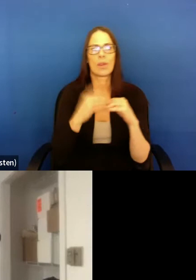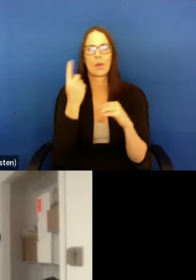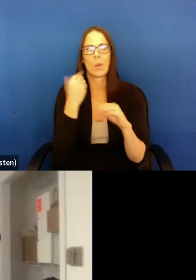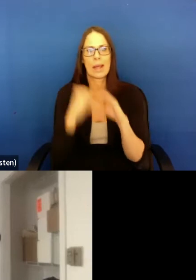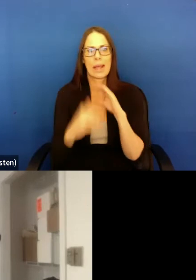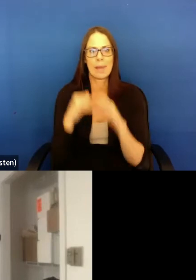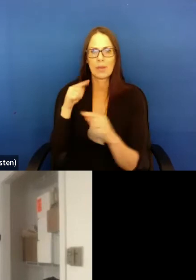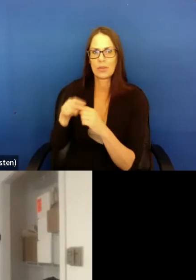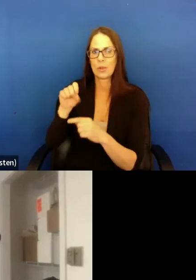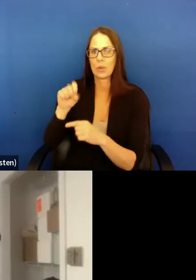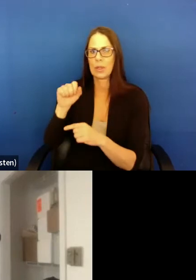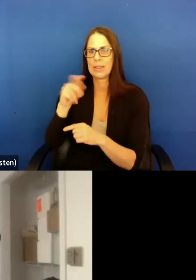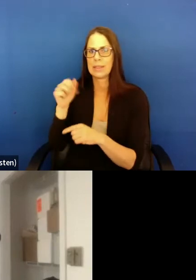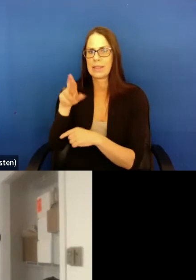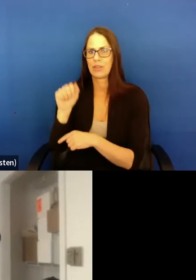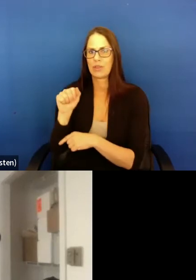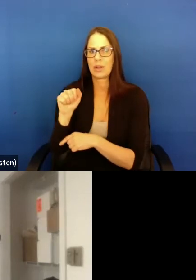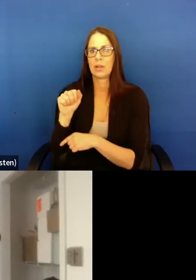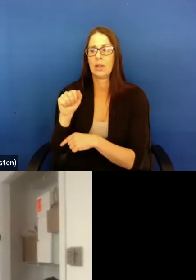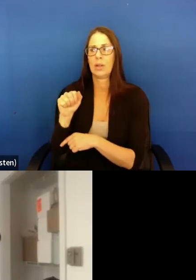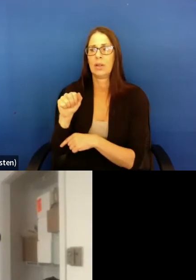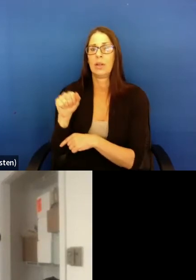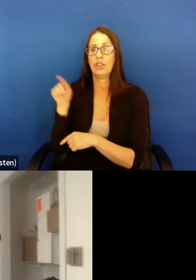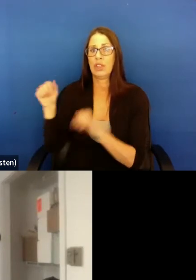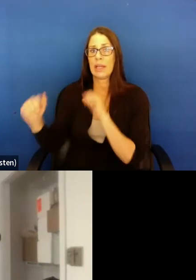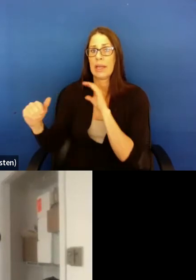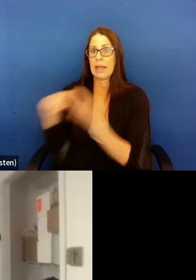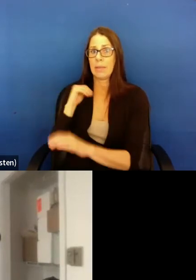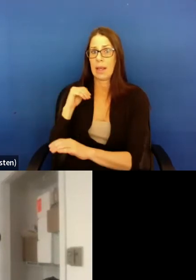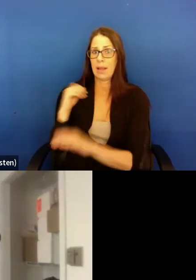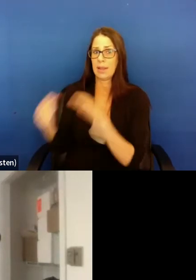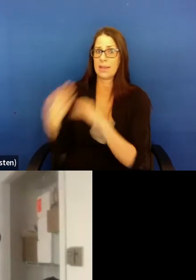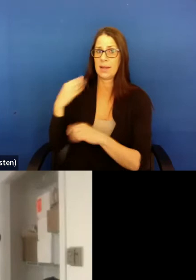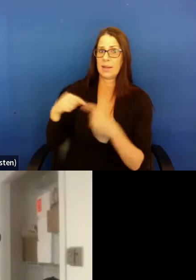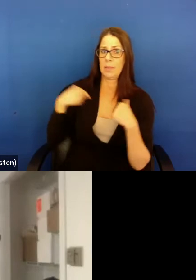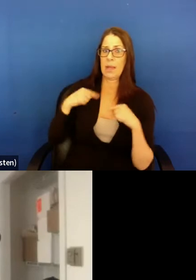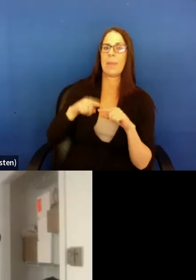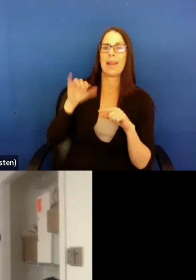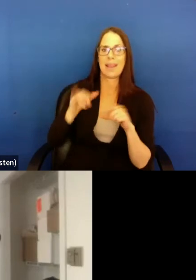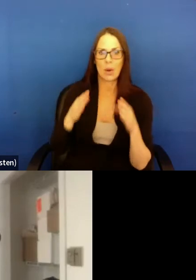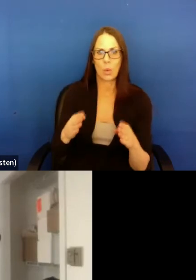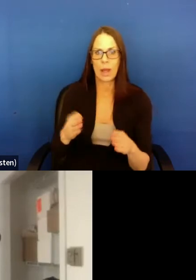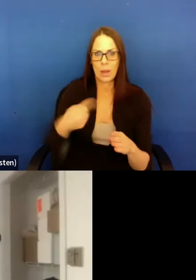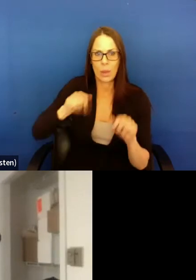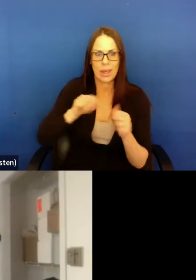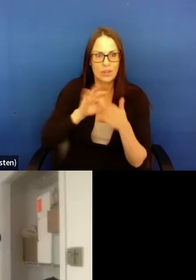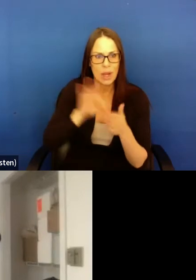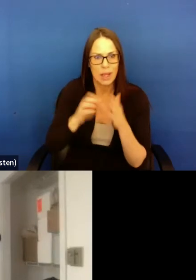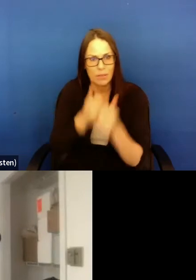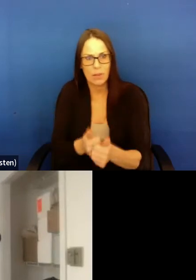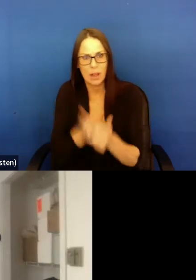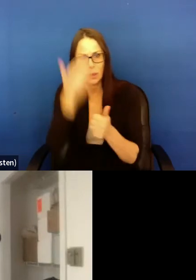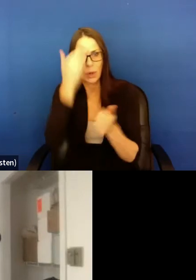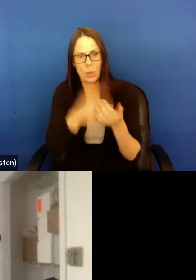she has tons of other stuff and she could send that email to me. However, this way we're tracking it and we know what's happening. I feel like incorporating it into training at some